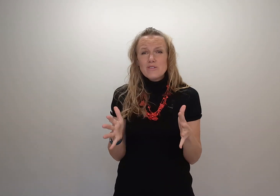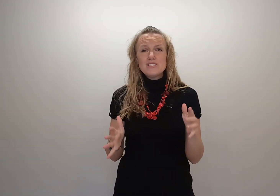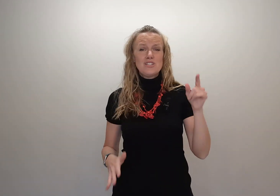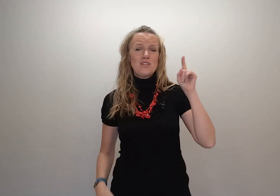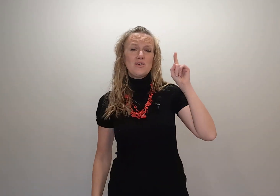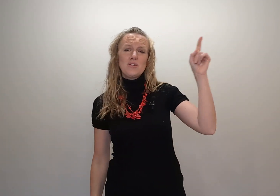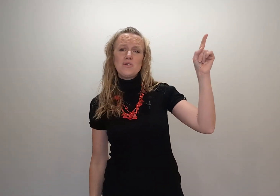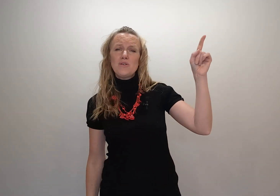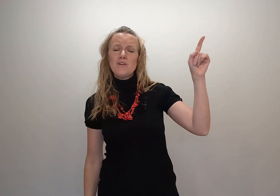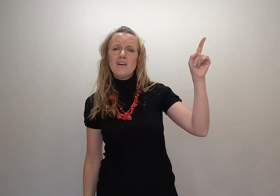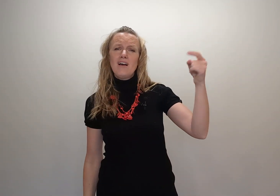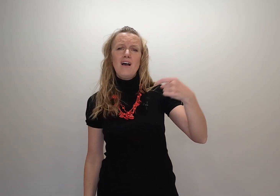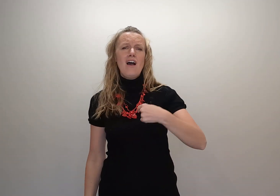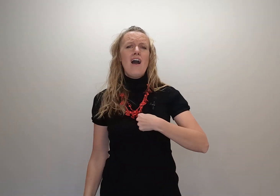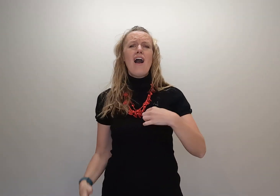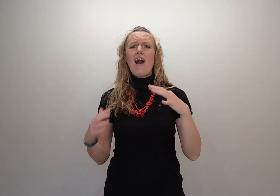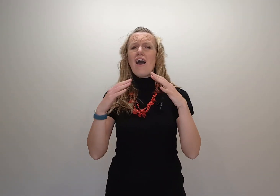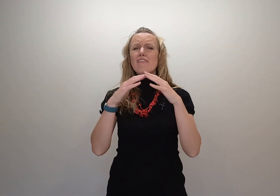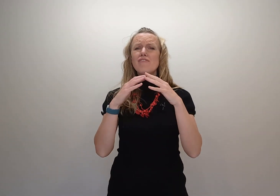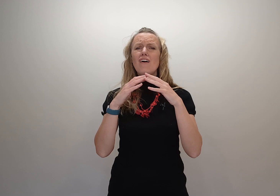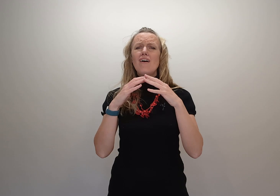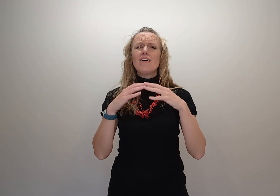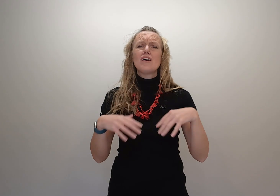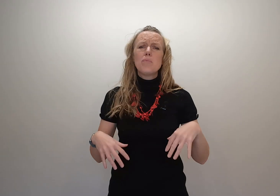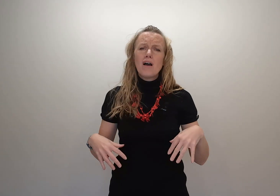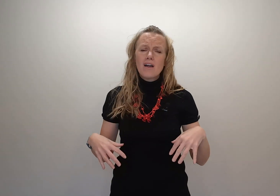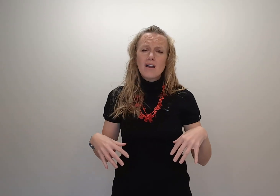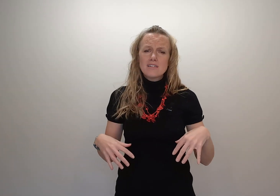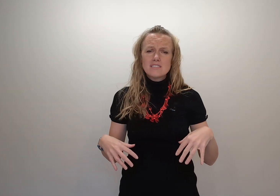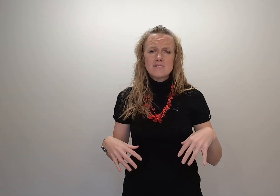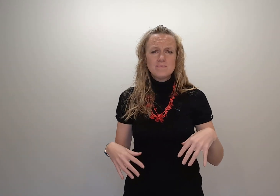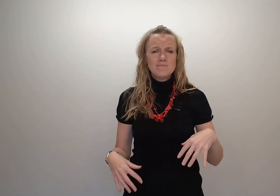Without you, I fall apart.